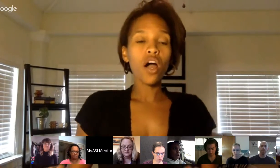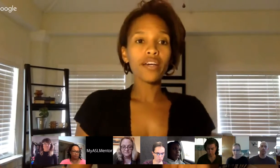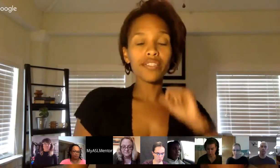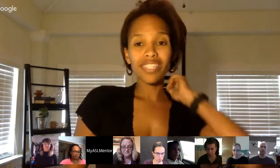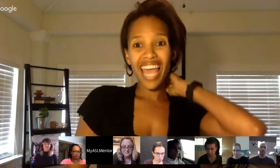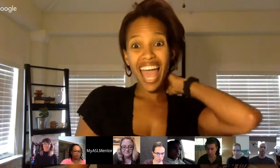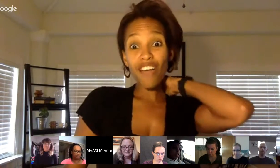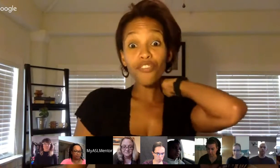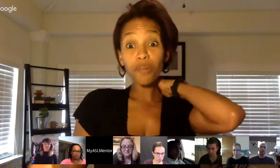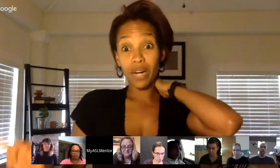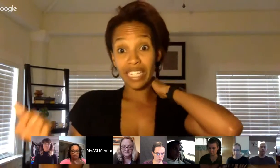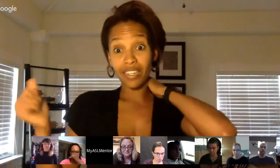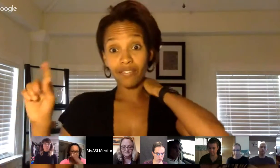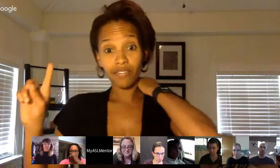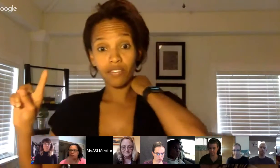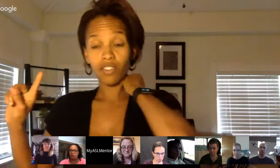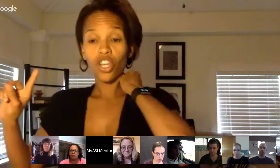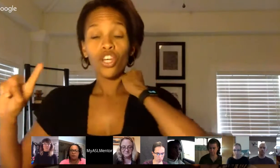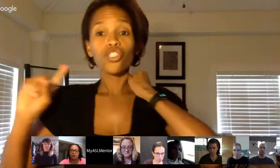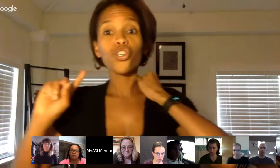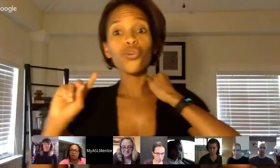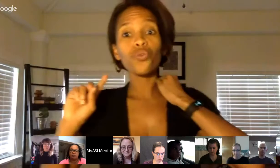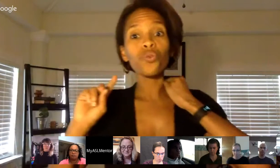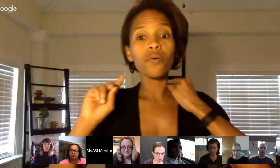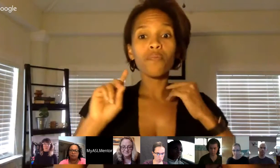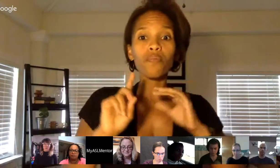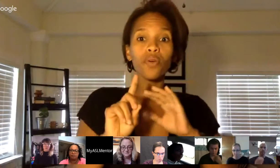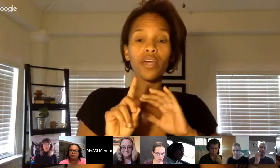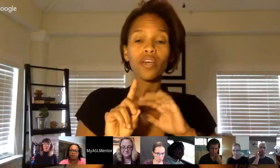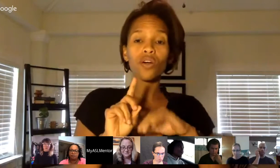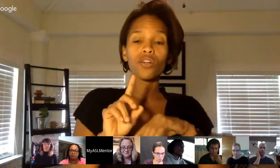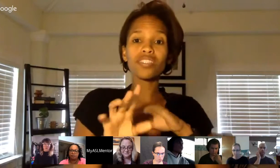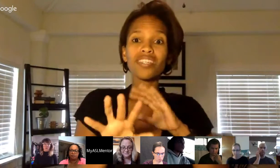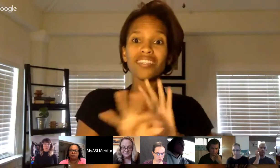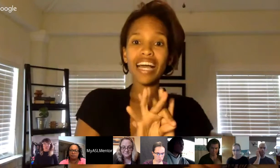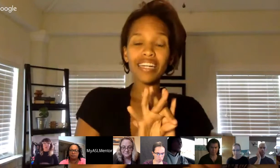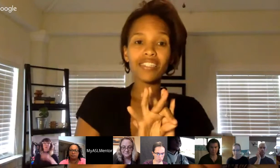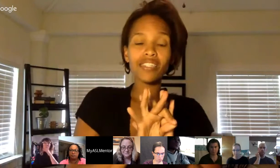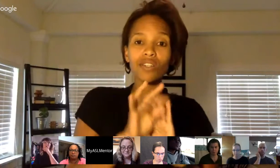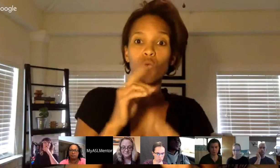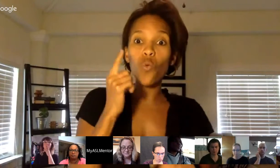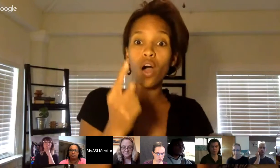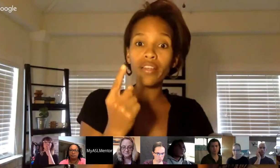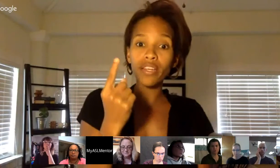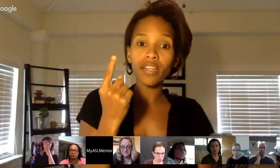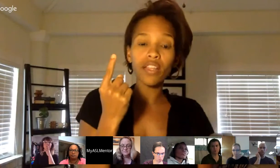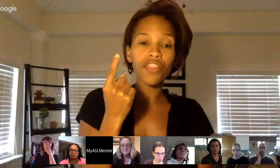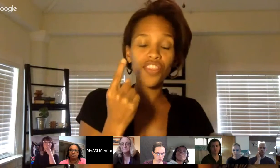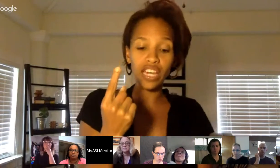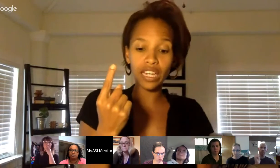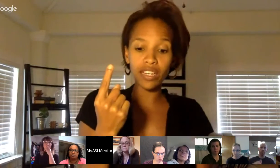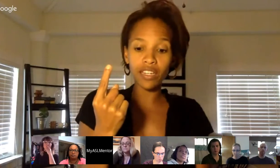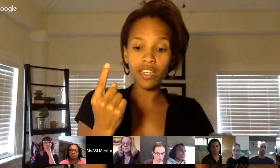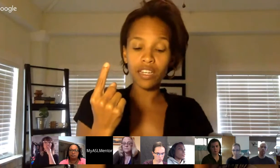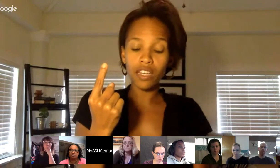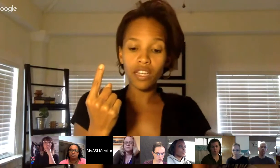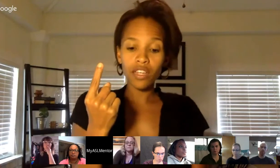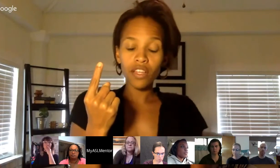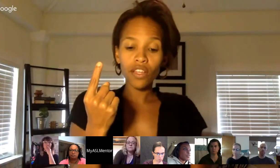I want everybody to select one